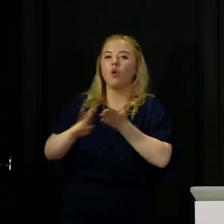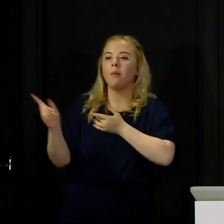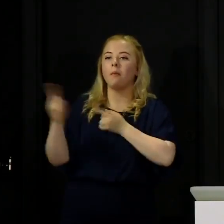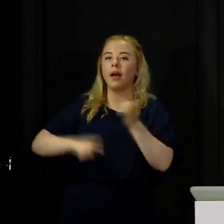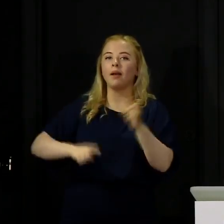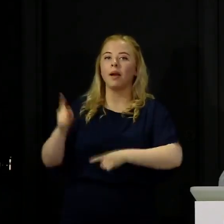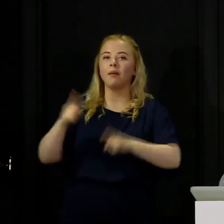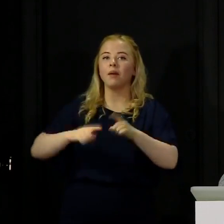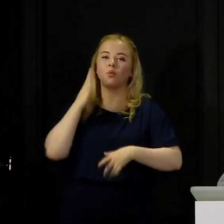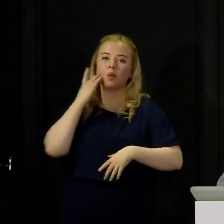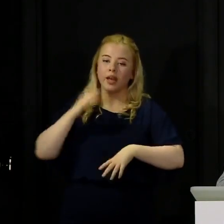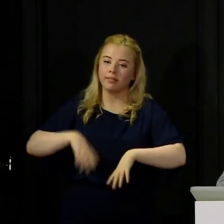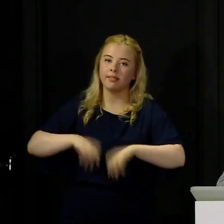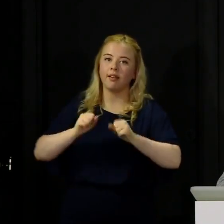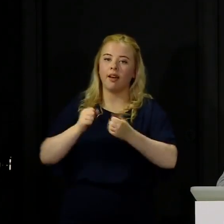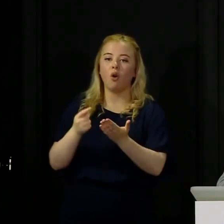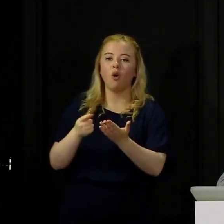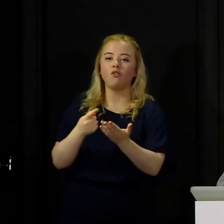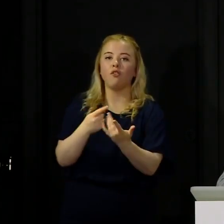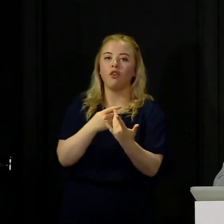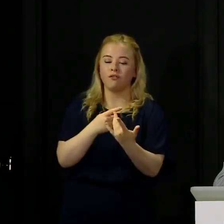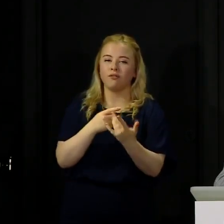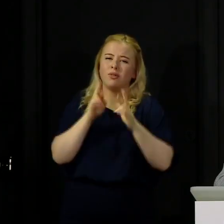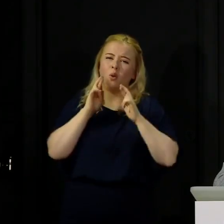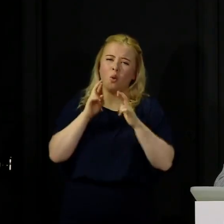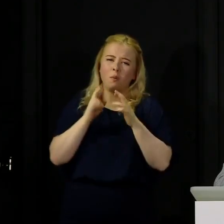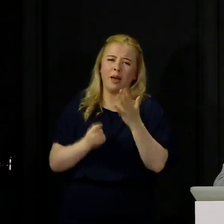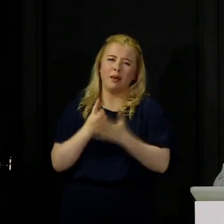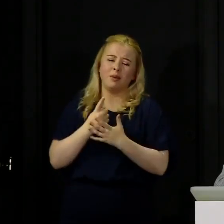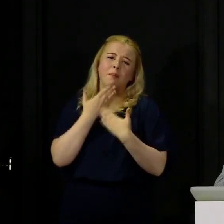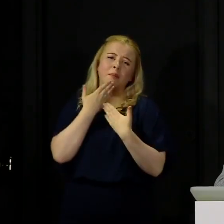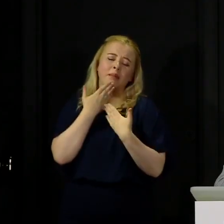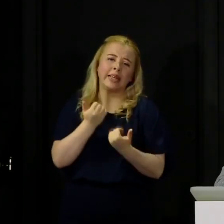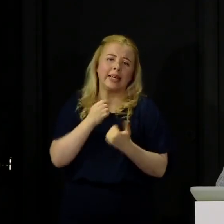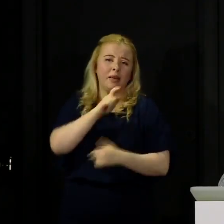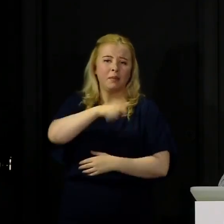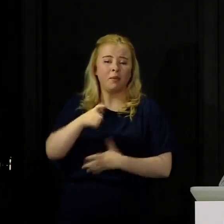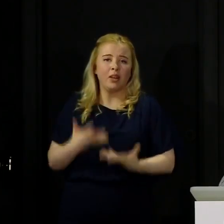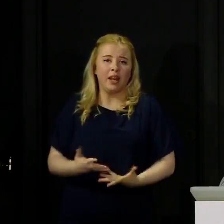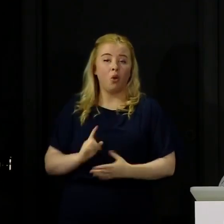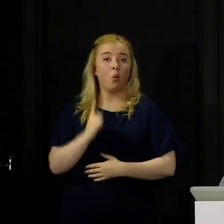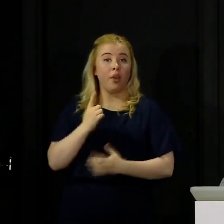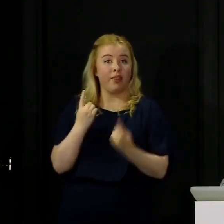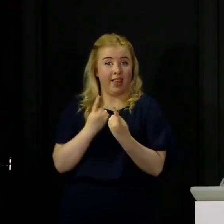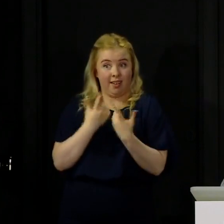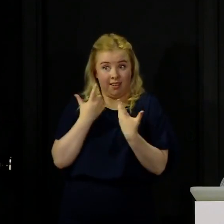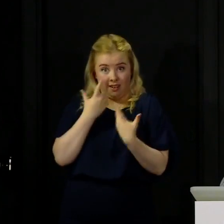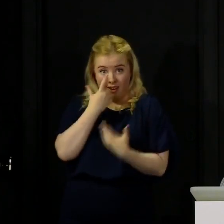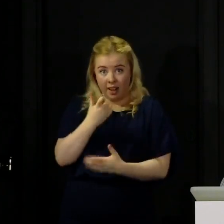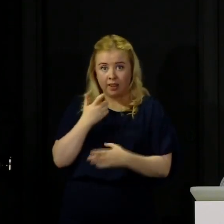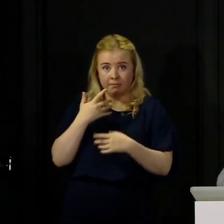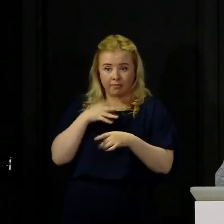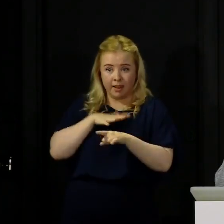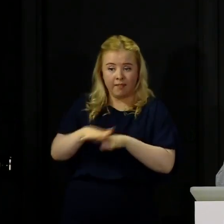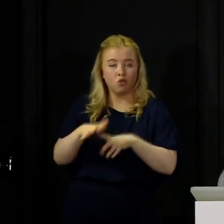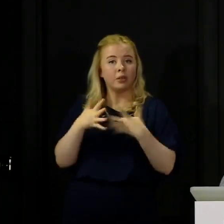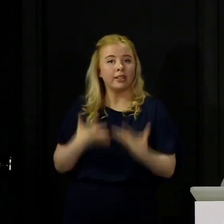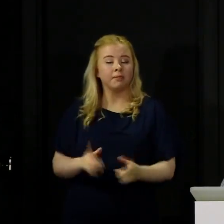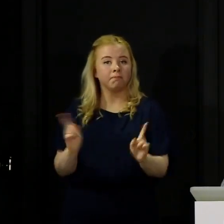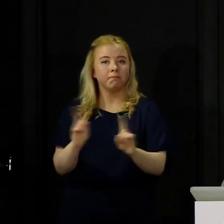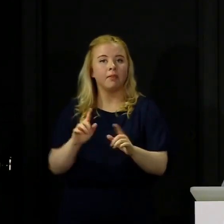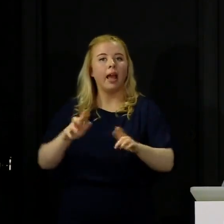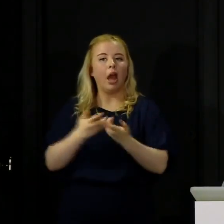when we do start to ease all of these things. So that's a plea for people now. The one thing we can influence right now is